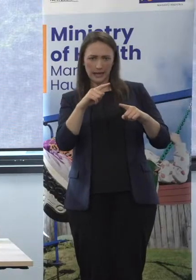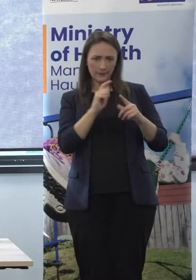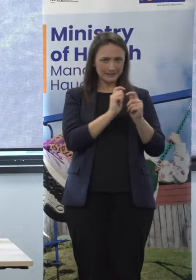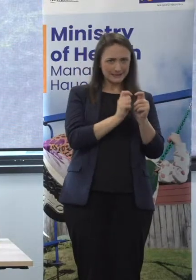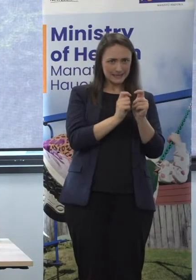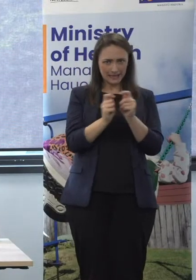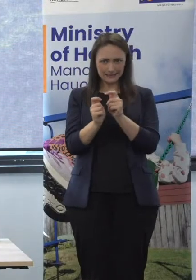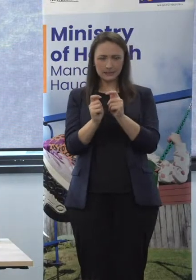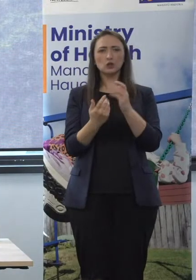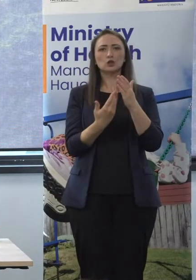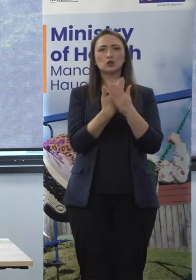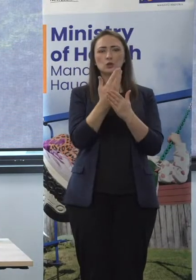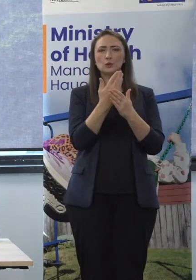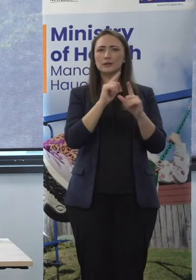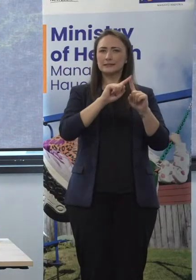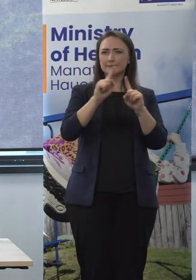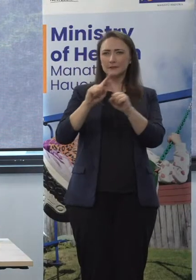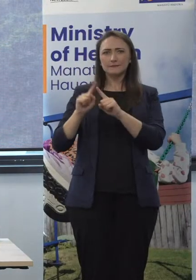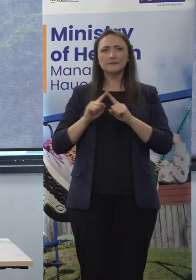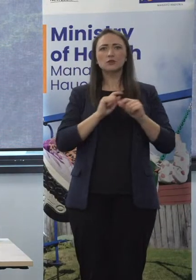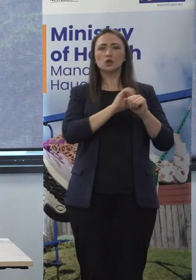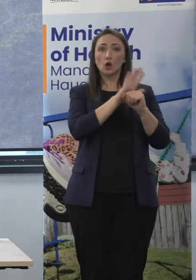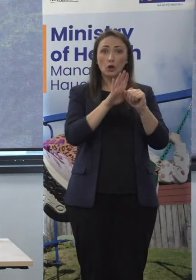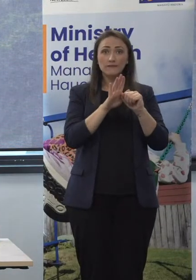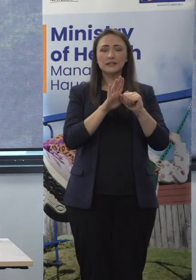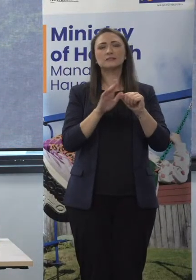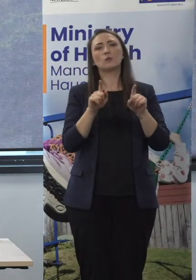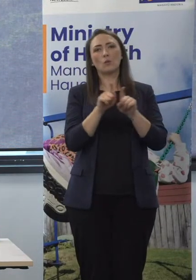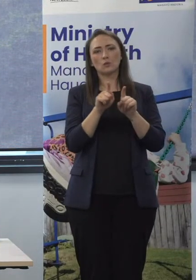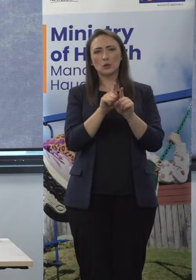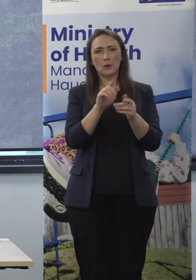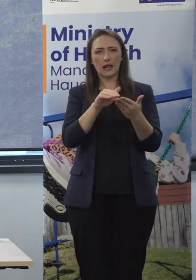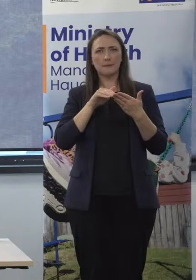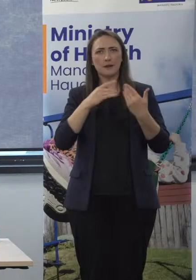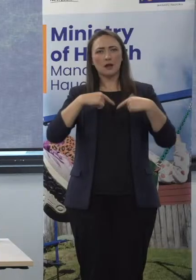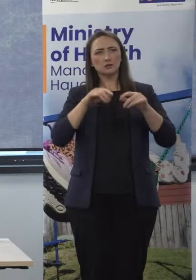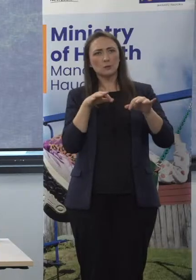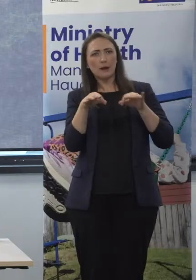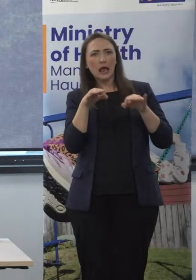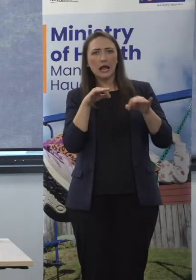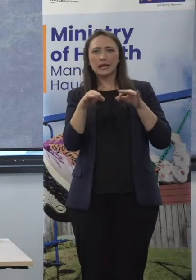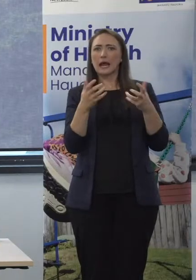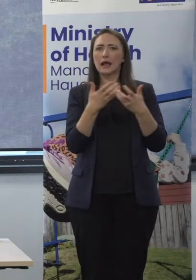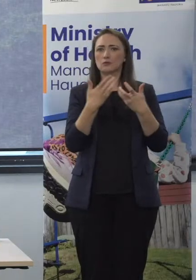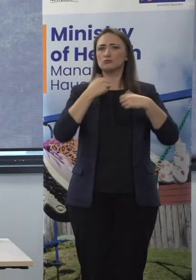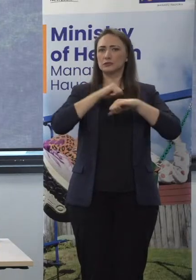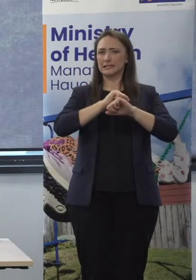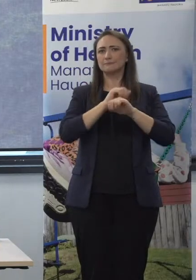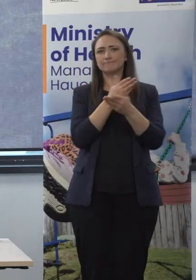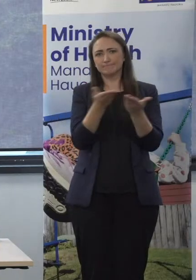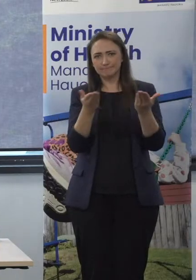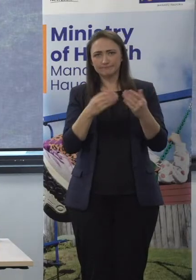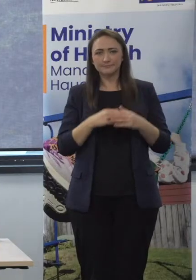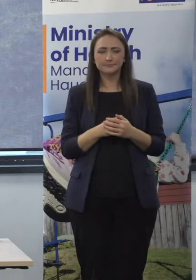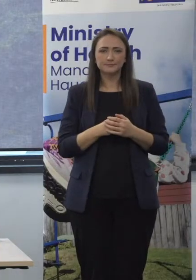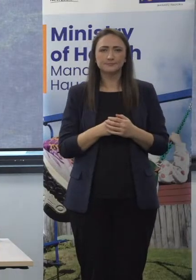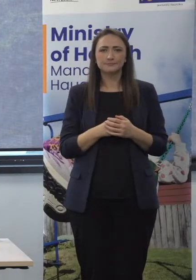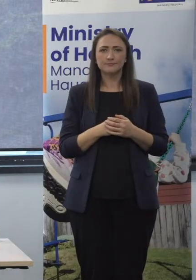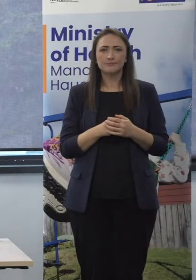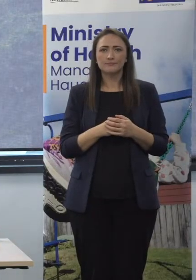identification of new variants meets the needs of our response. So how does some of this work in practice at our borders? I'll